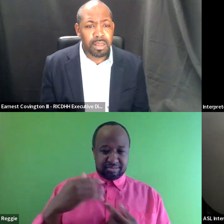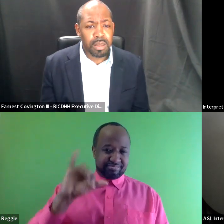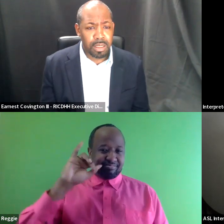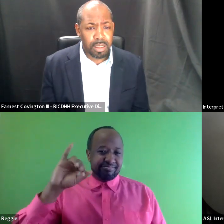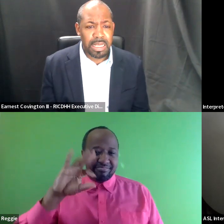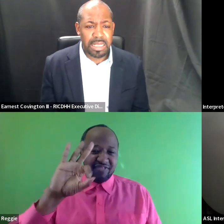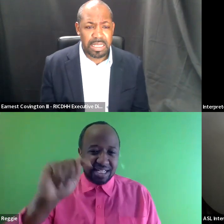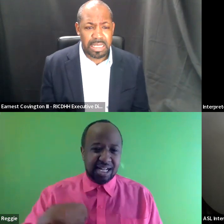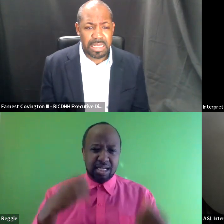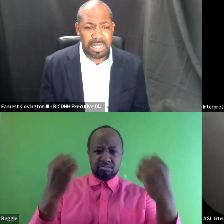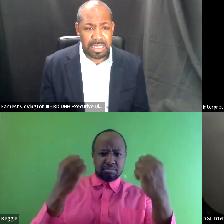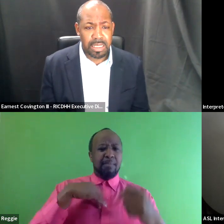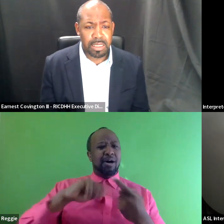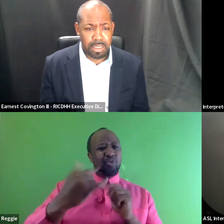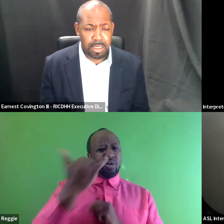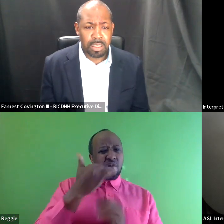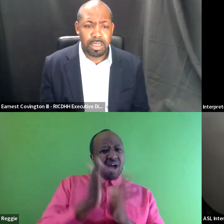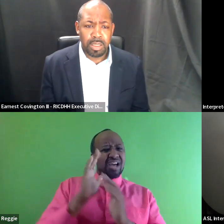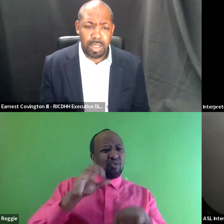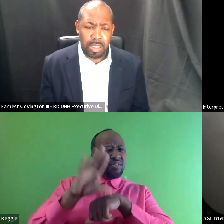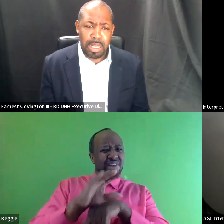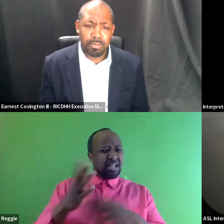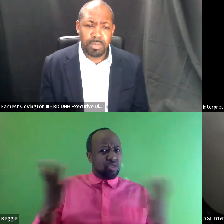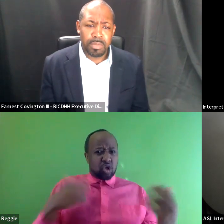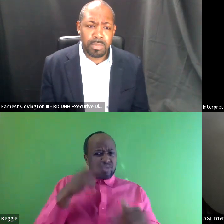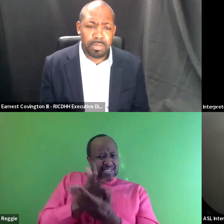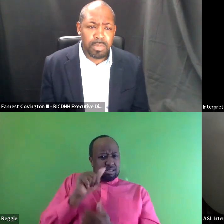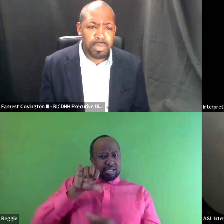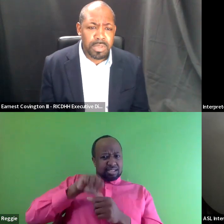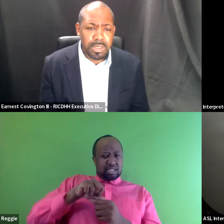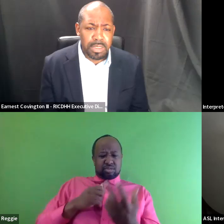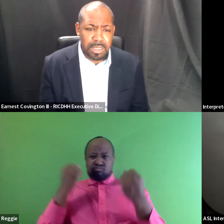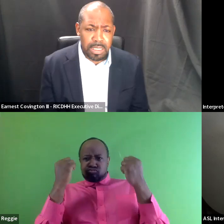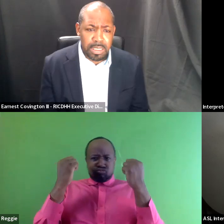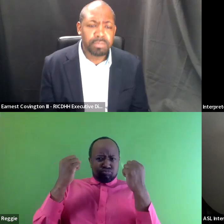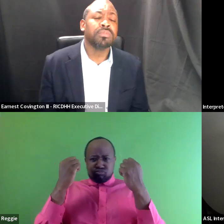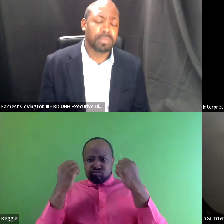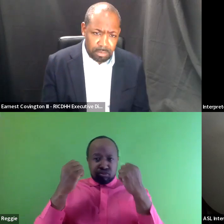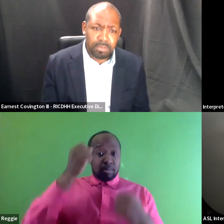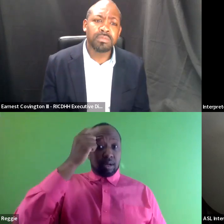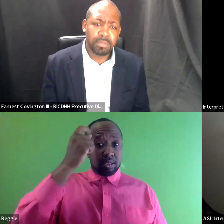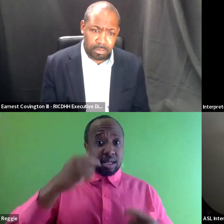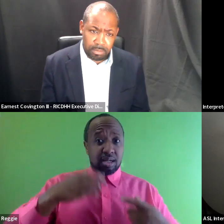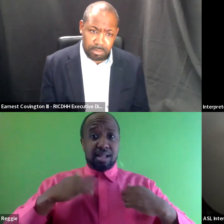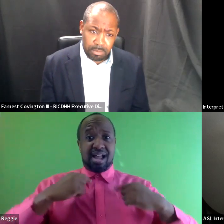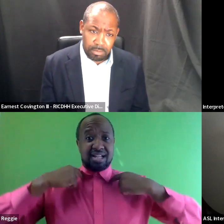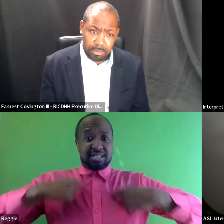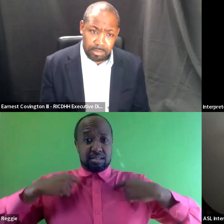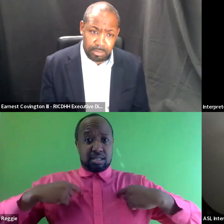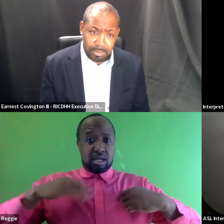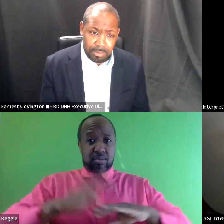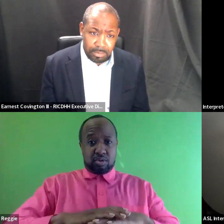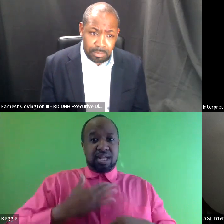chatting with my friend on FaceTime. They need some advice and I'm putting in gas. So yeah, I